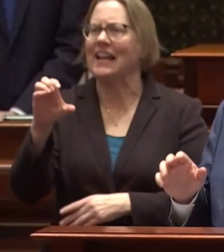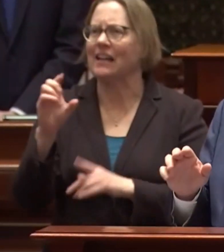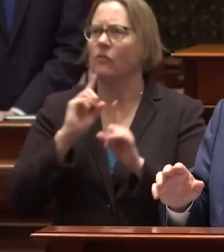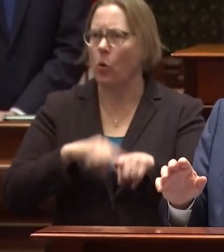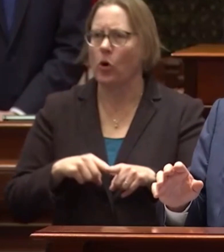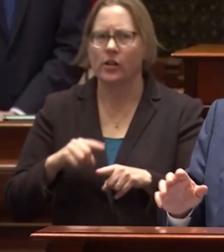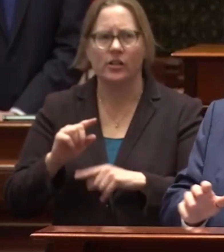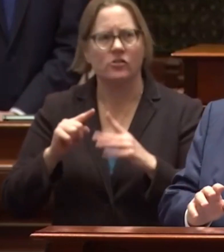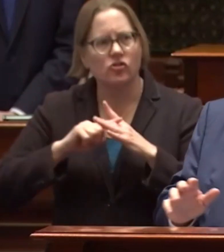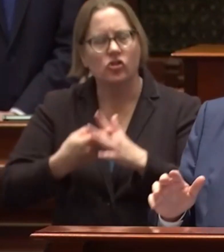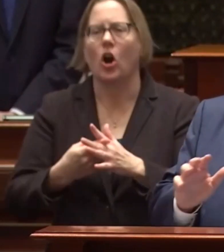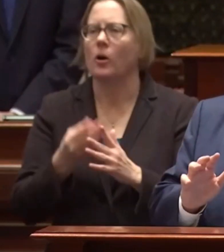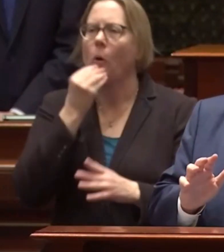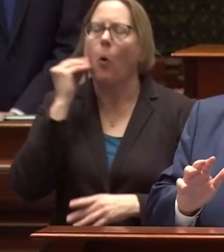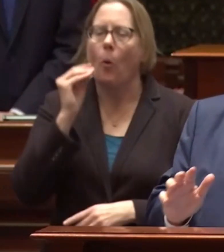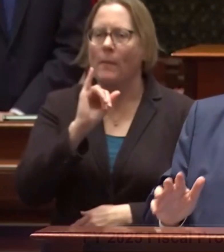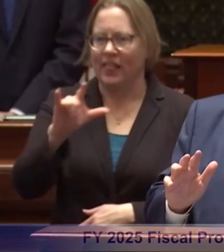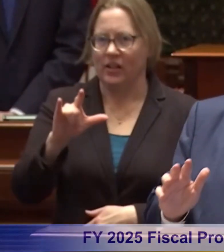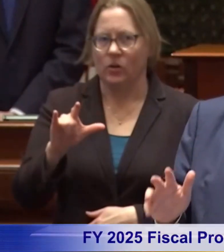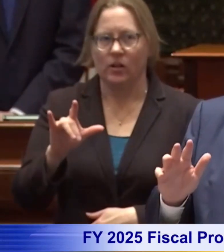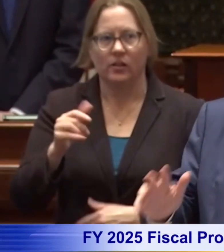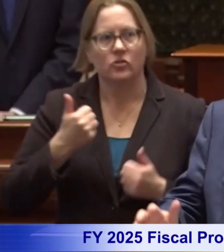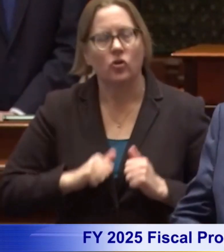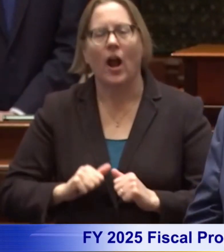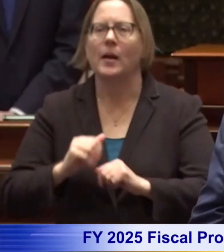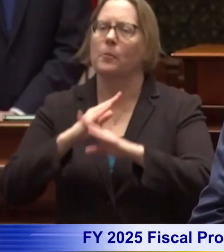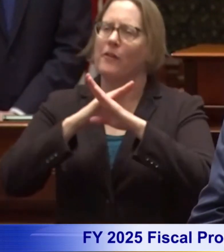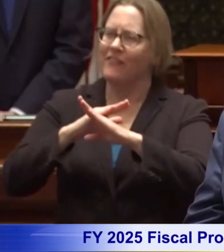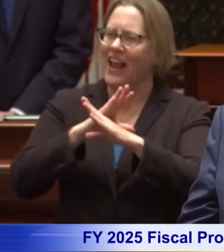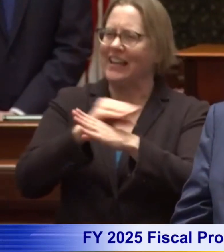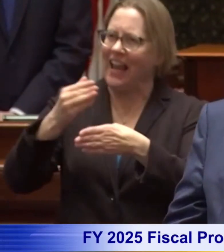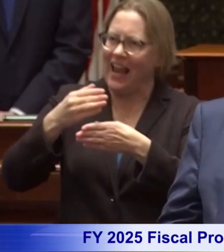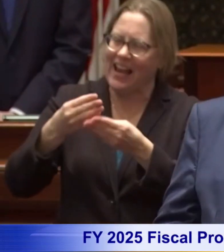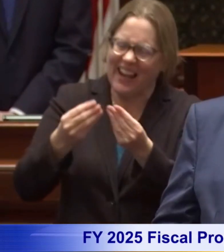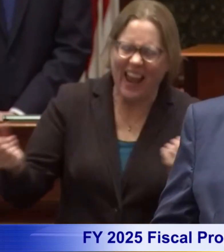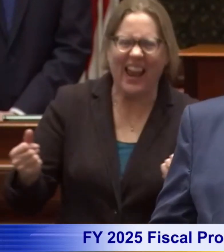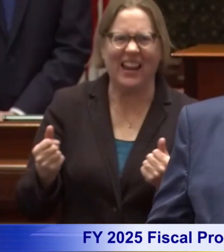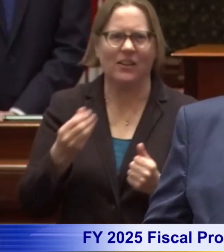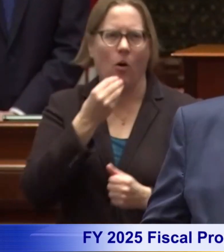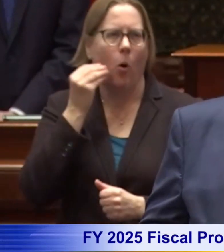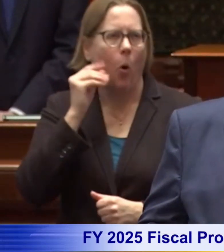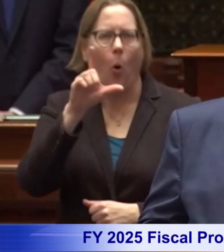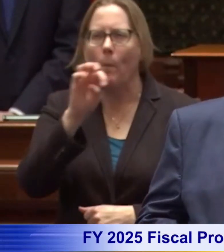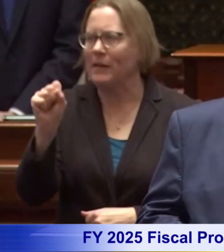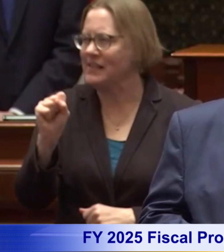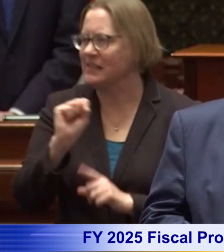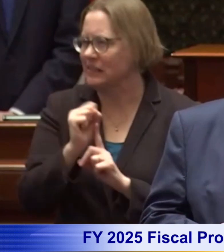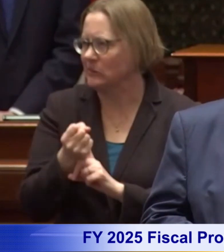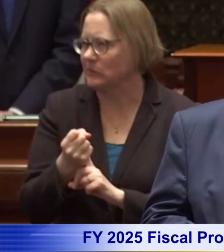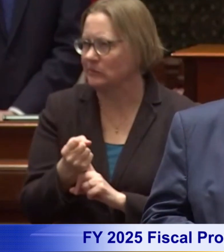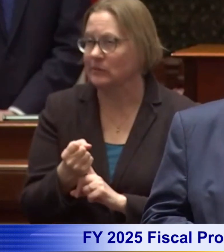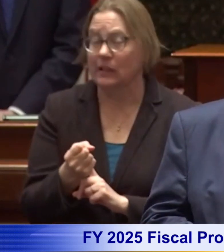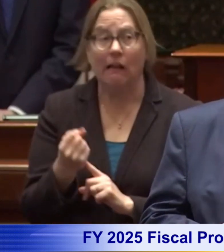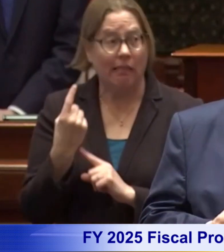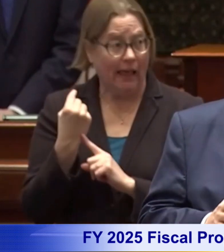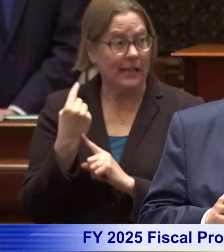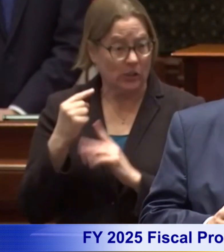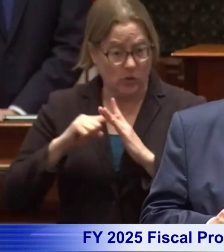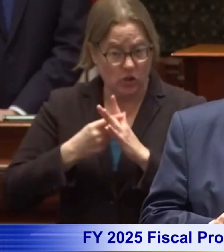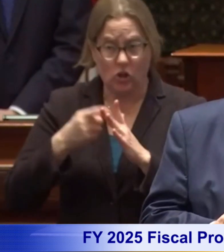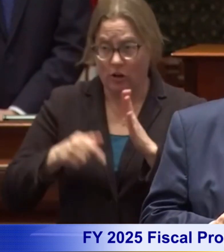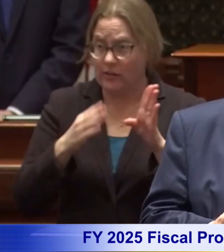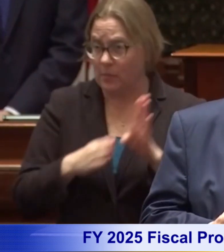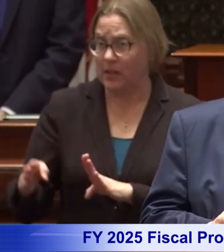Illinois, a whole-of-government approach to prevent and end homelessness. And last year, we put this plan into action,